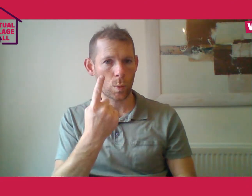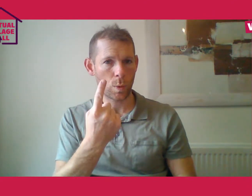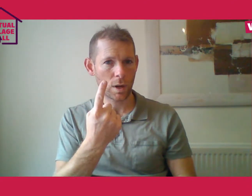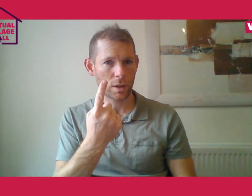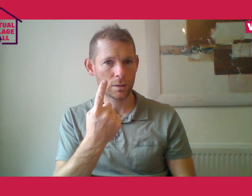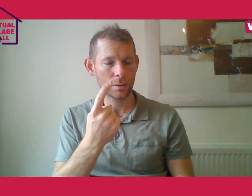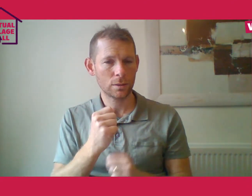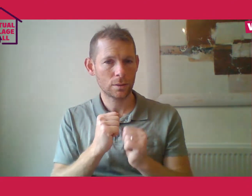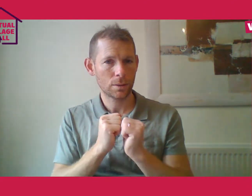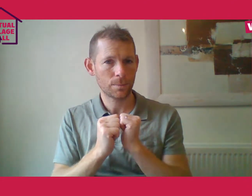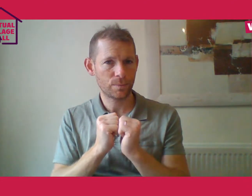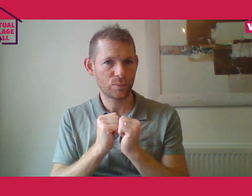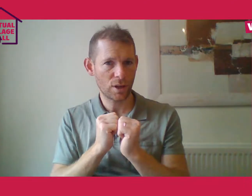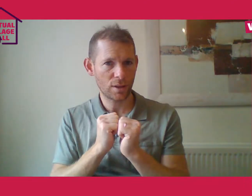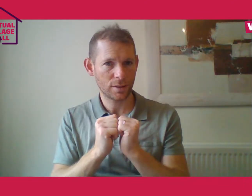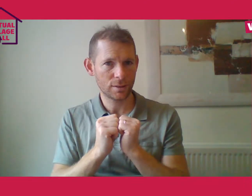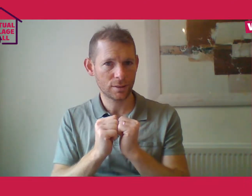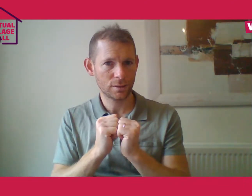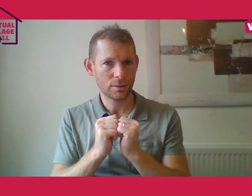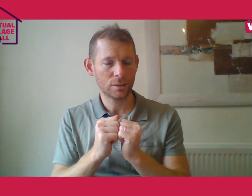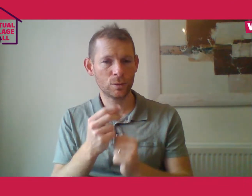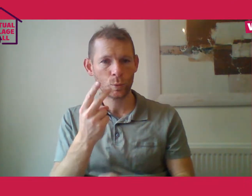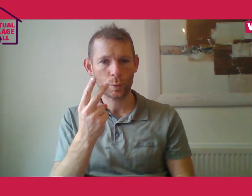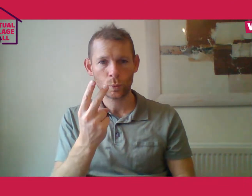answer, I have one brother